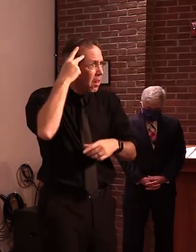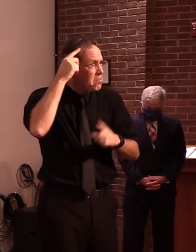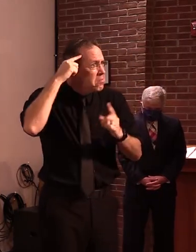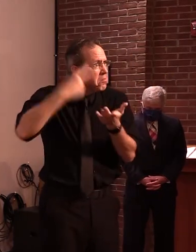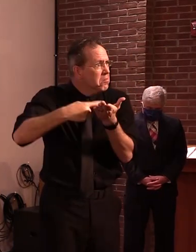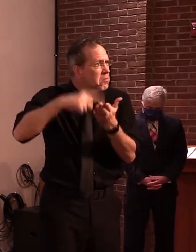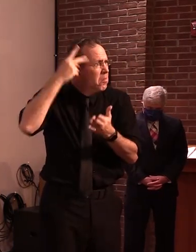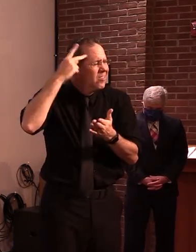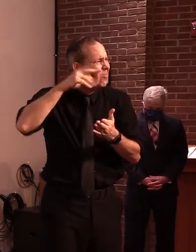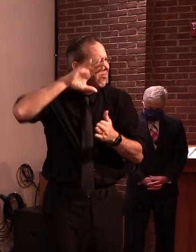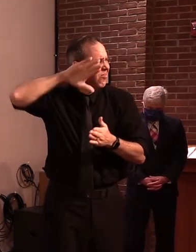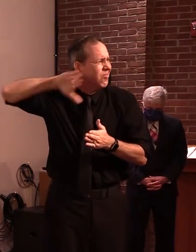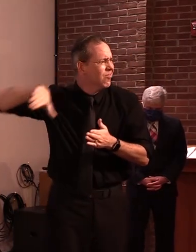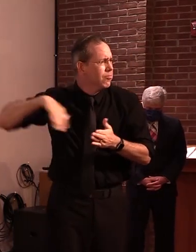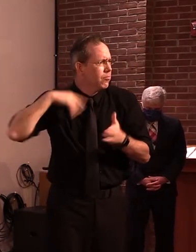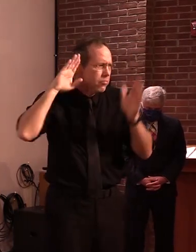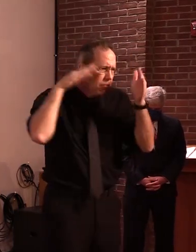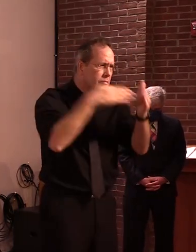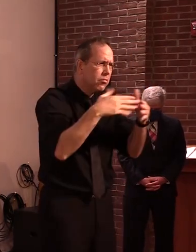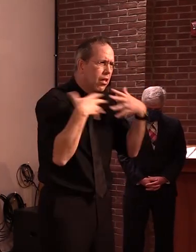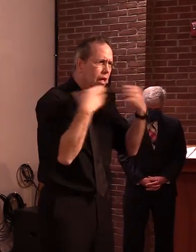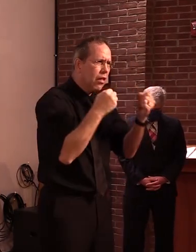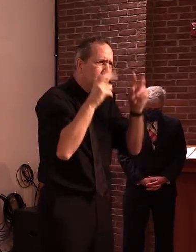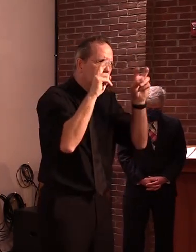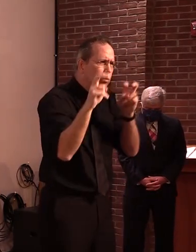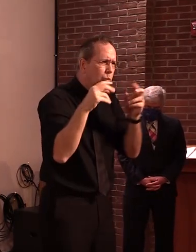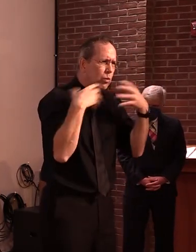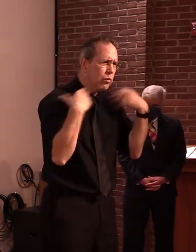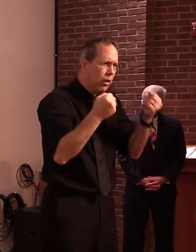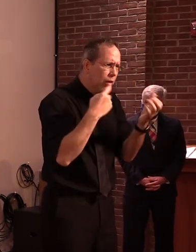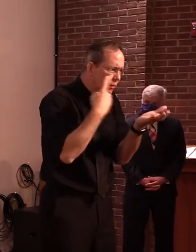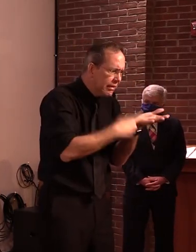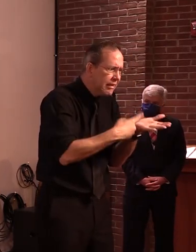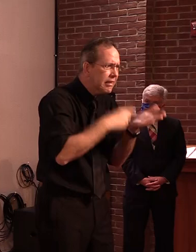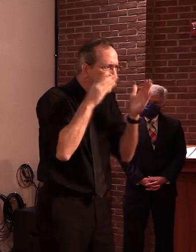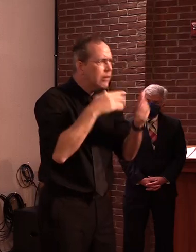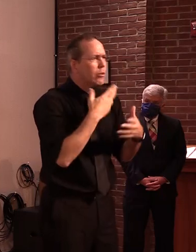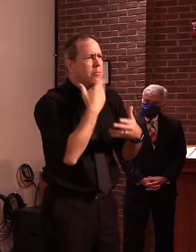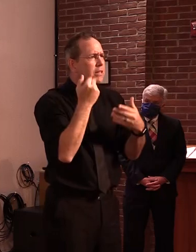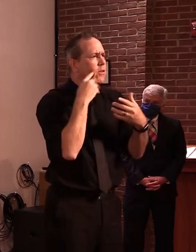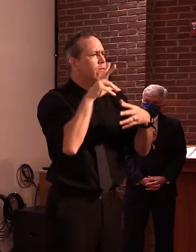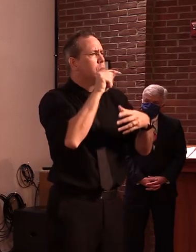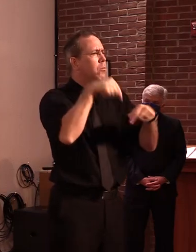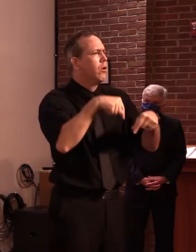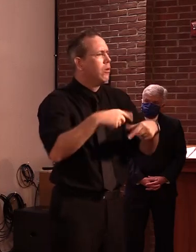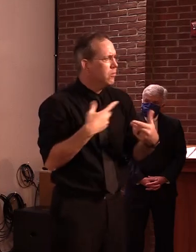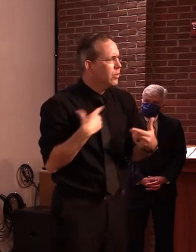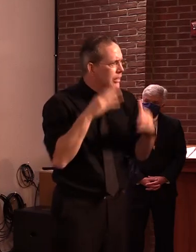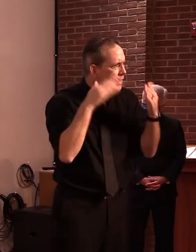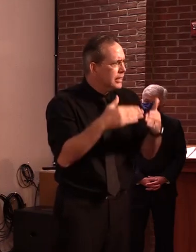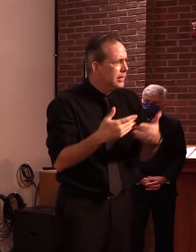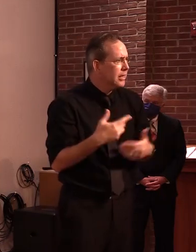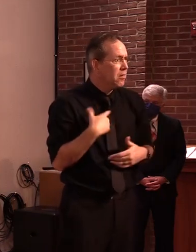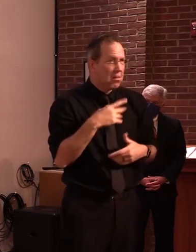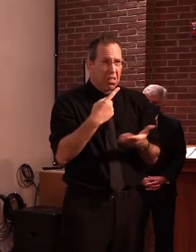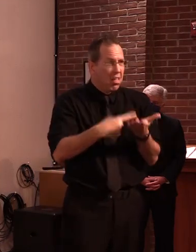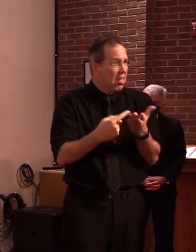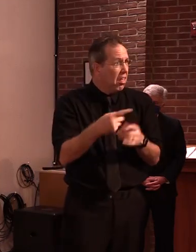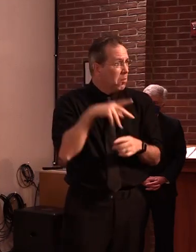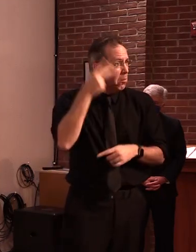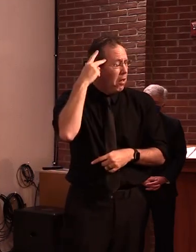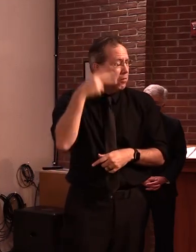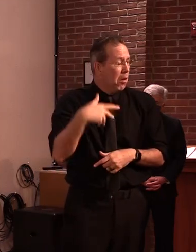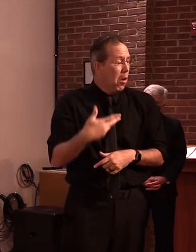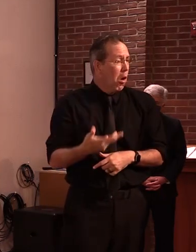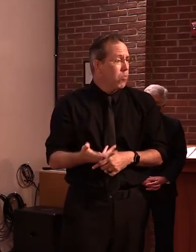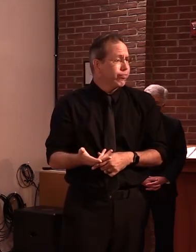is right for our state. But if you want to look at it through a political lens, it probably wasn't the best